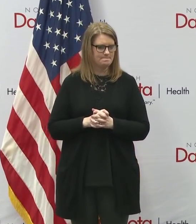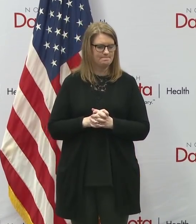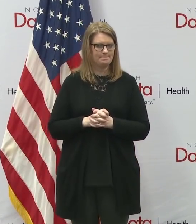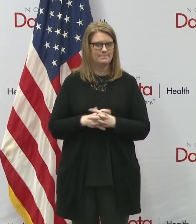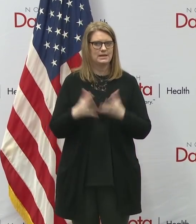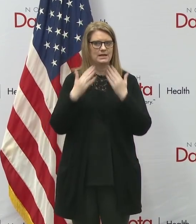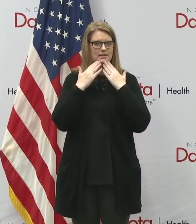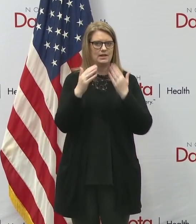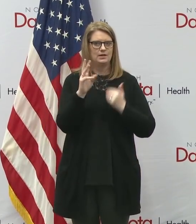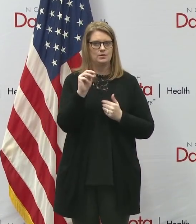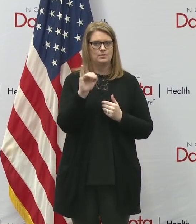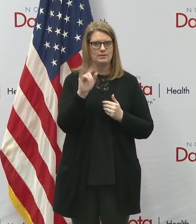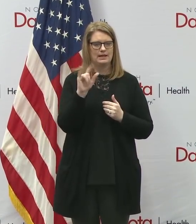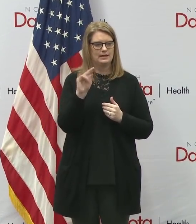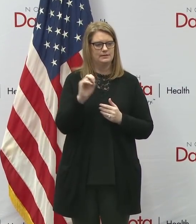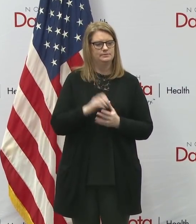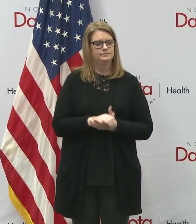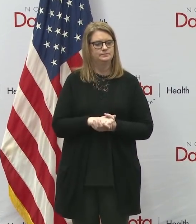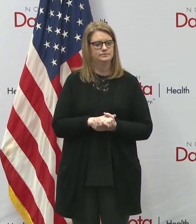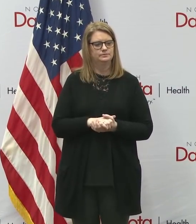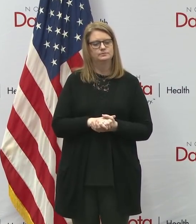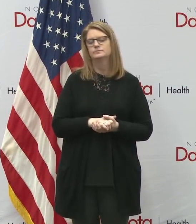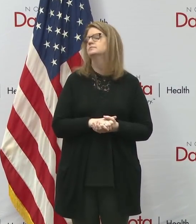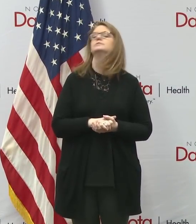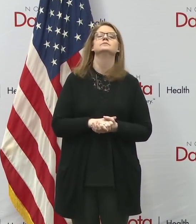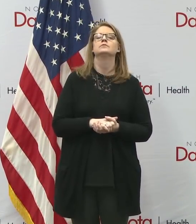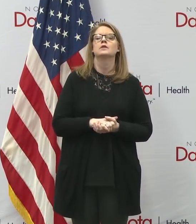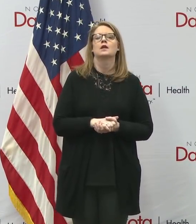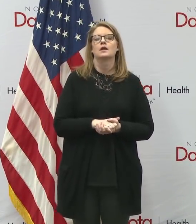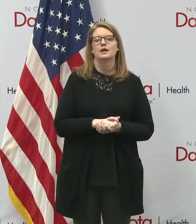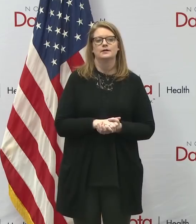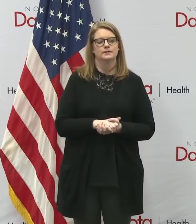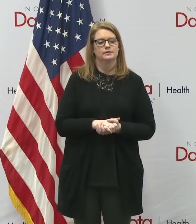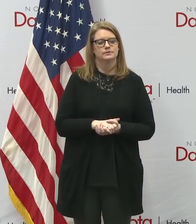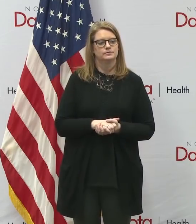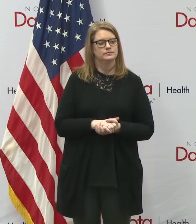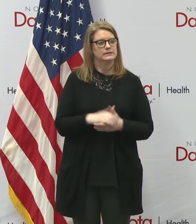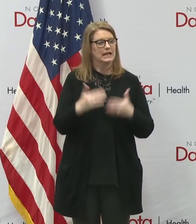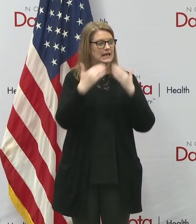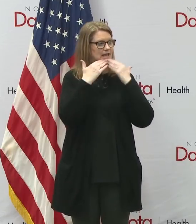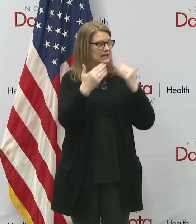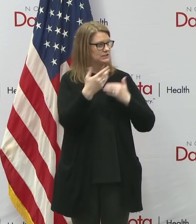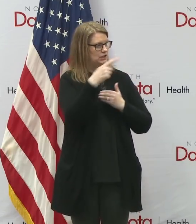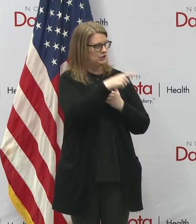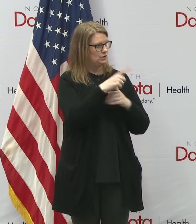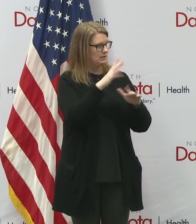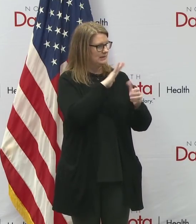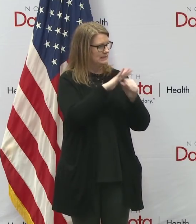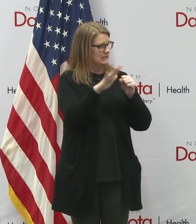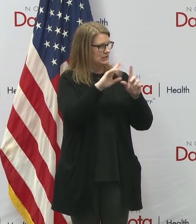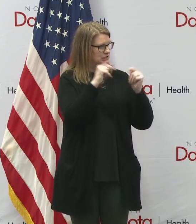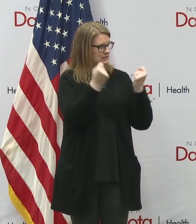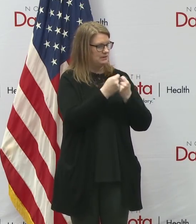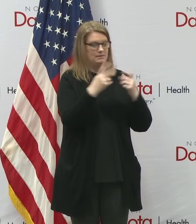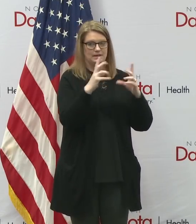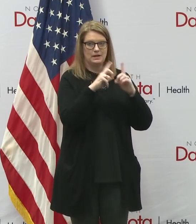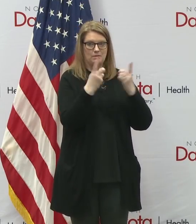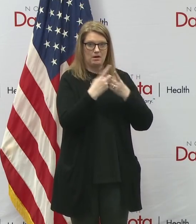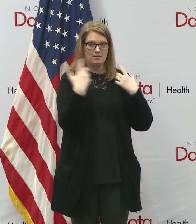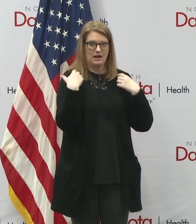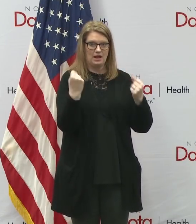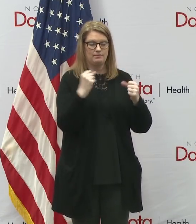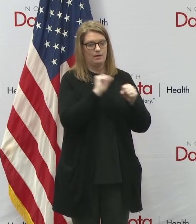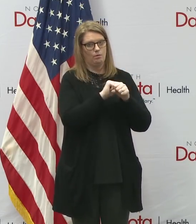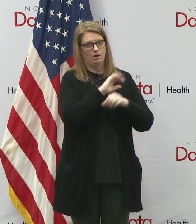Thank you, Mylynn. And thanks to you and the entire team at the Department of Health who continues to work around